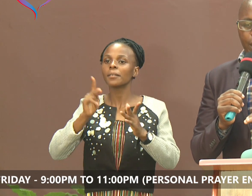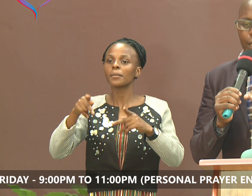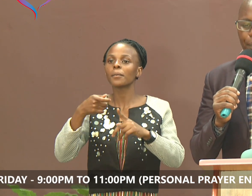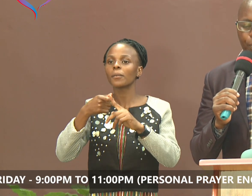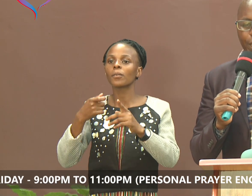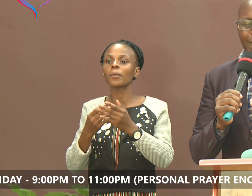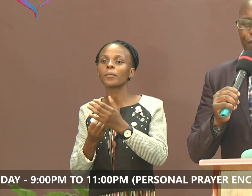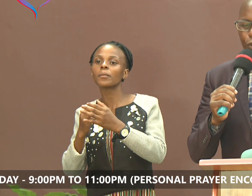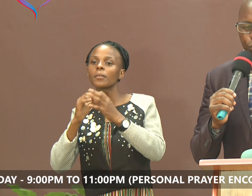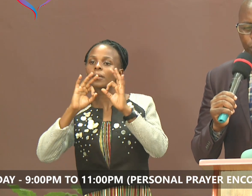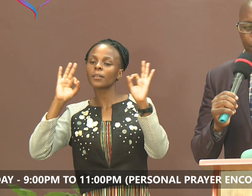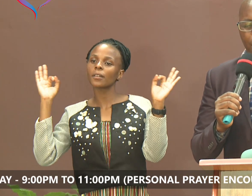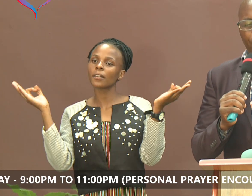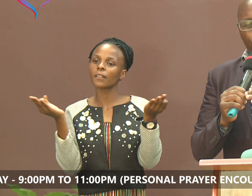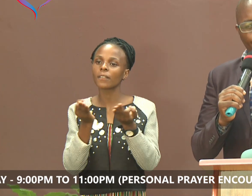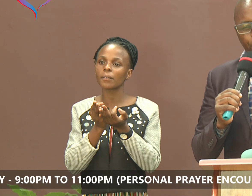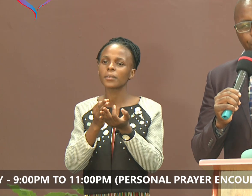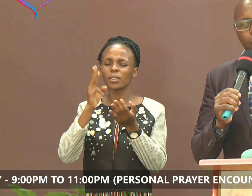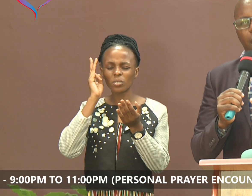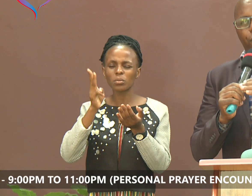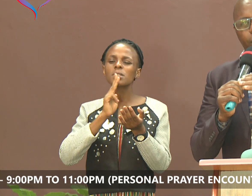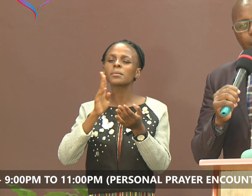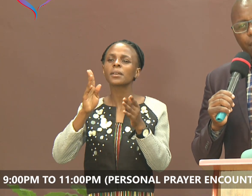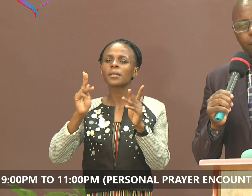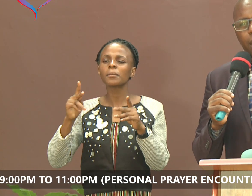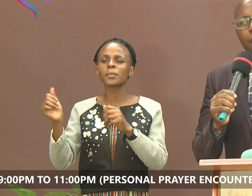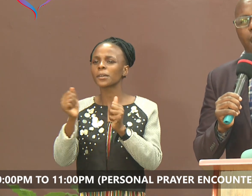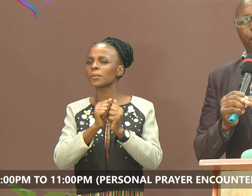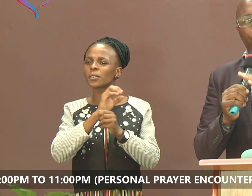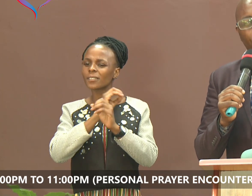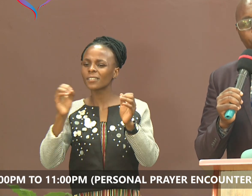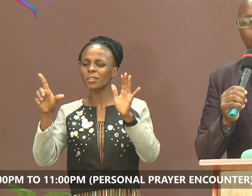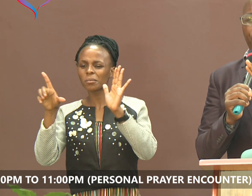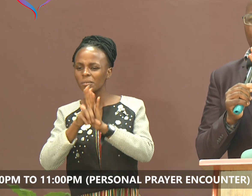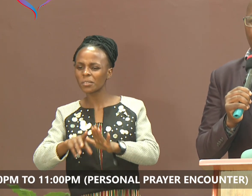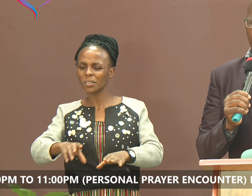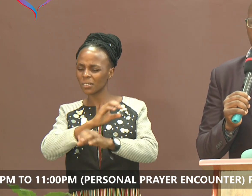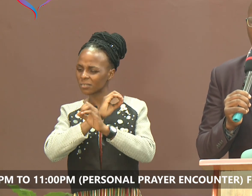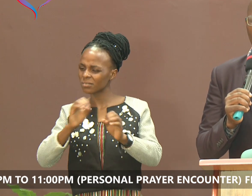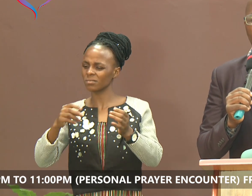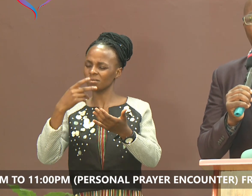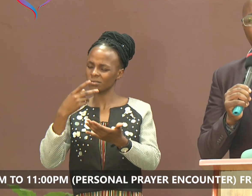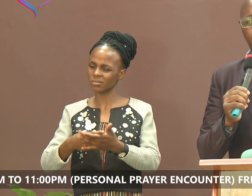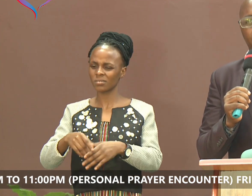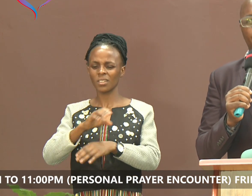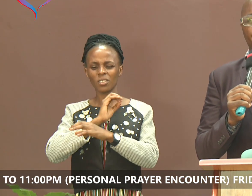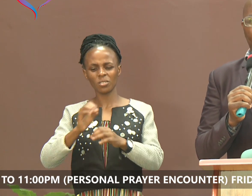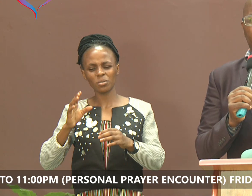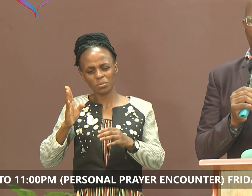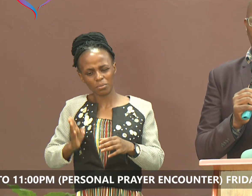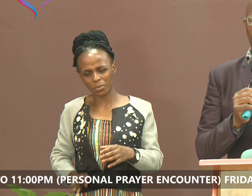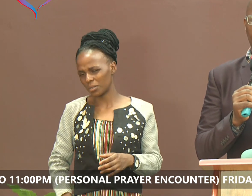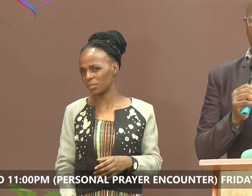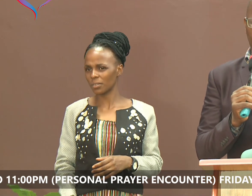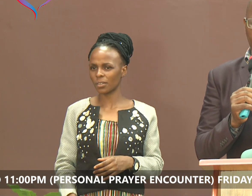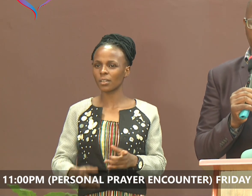family, they are people that have no rules, have no boundaries, have no standards, have no values, have no morals. We have families that are people that